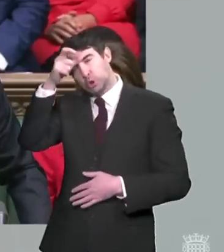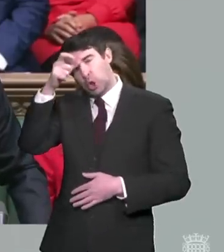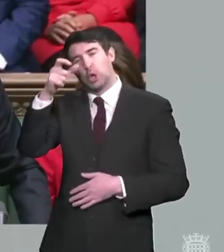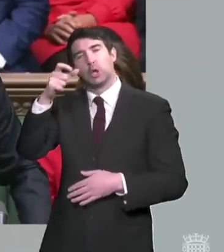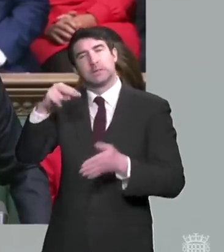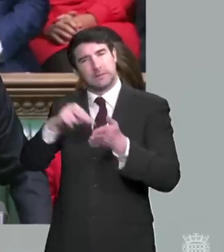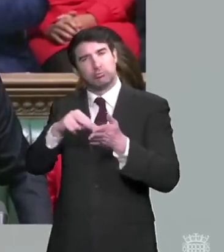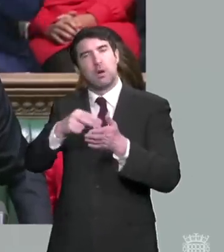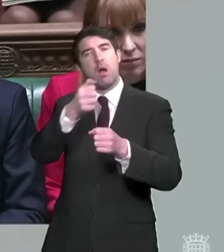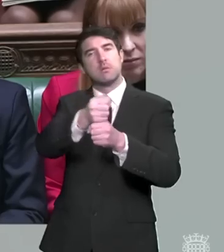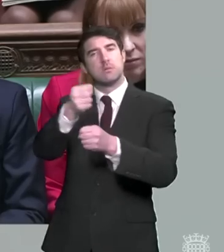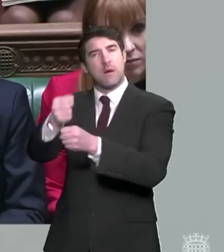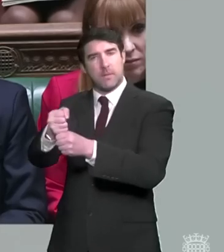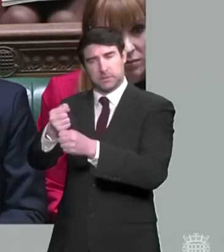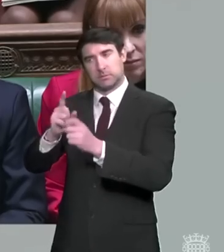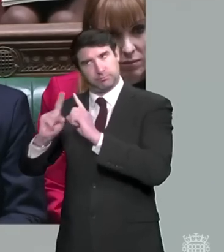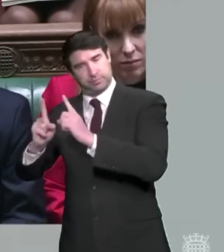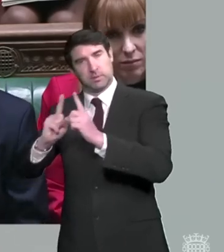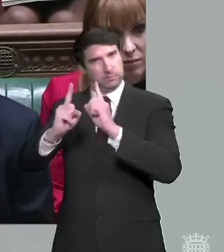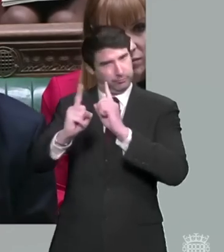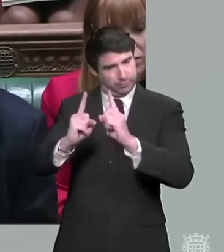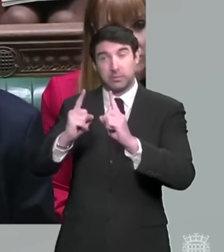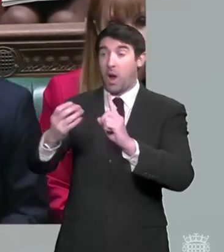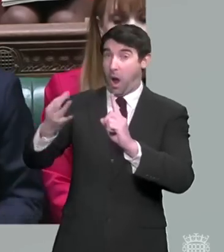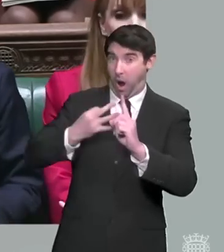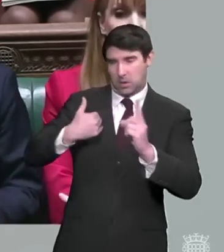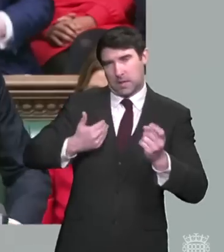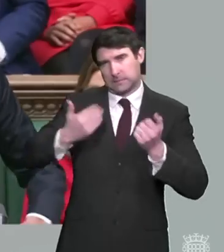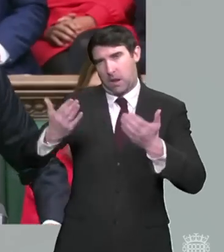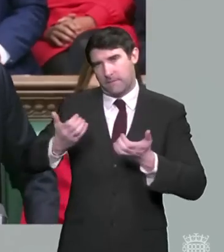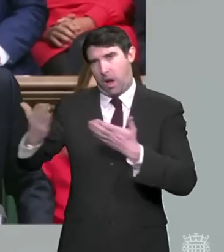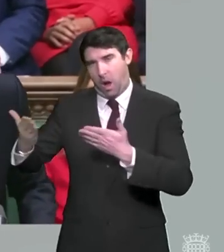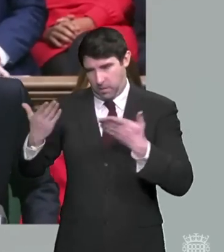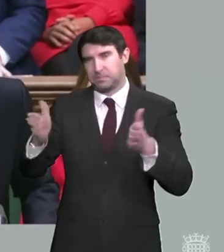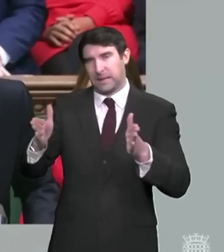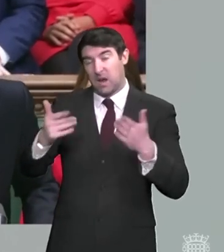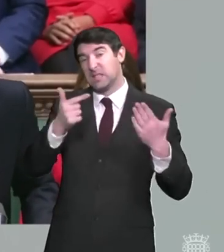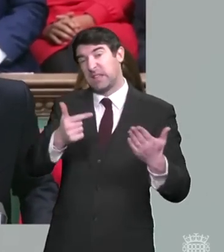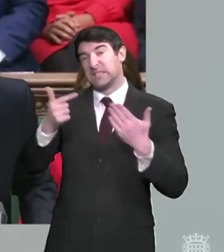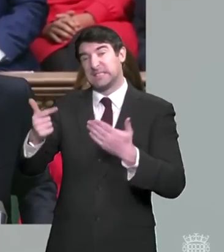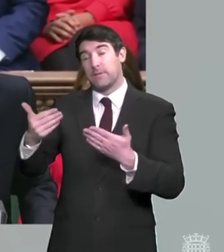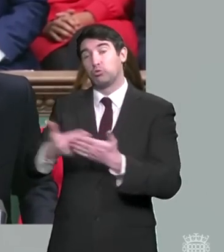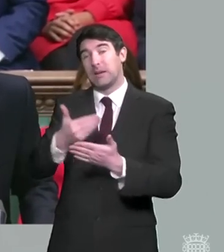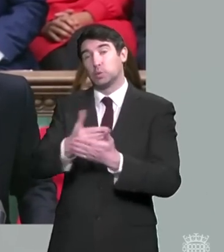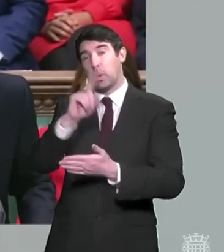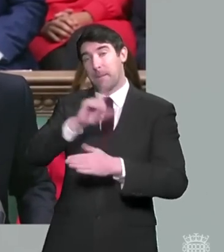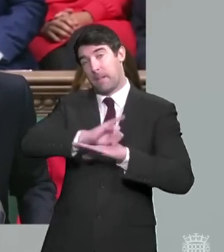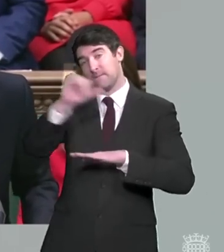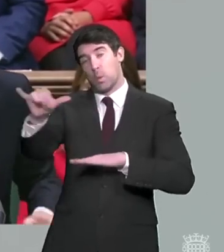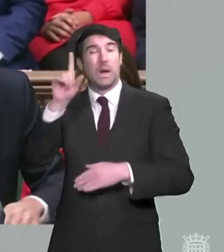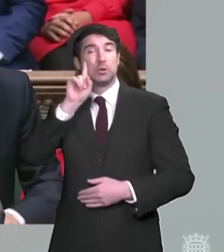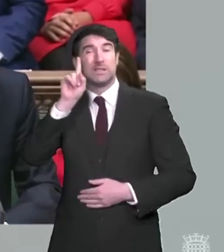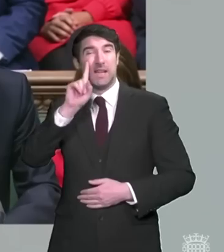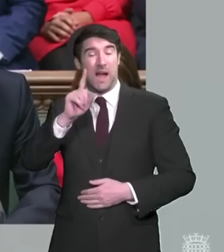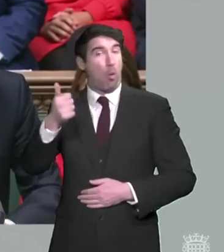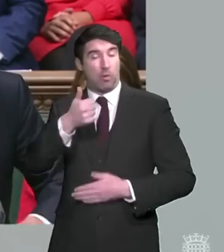authorities and providing all assistance that they have required of us, including 77 search and rescue responders that arrived yesterday and have already